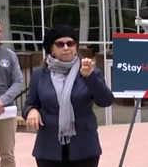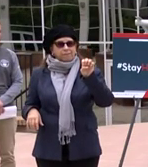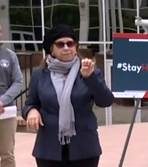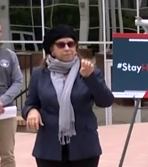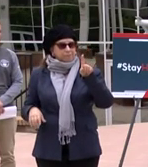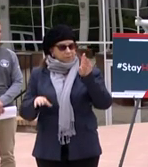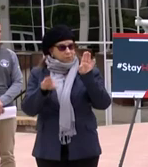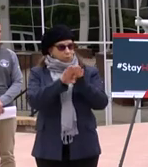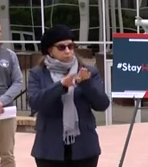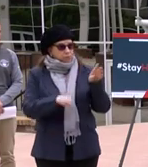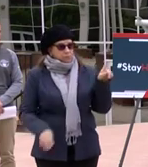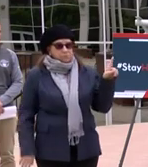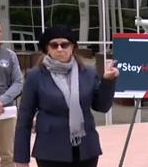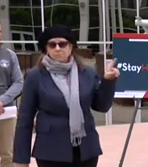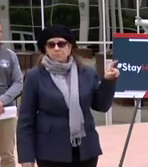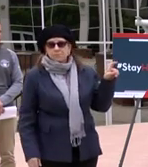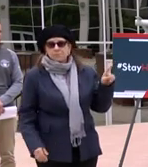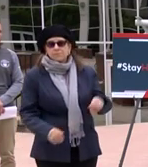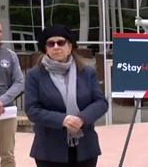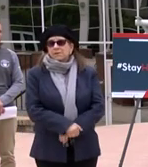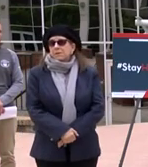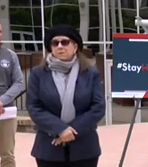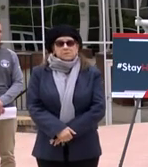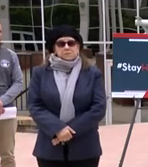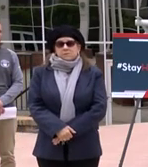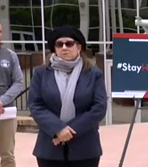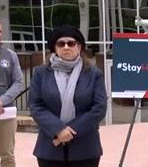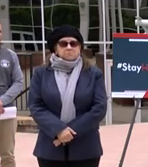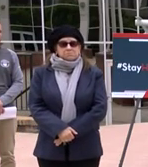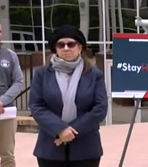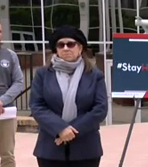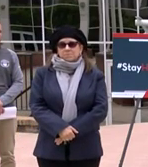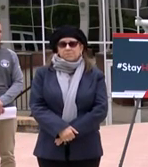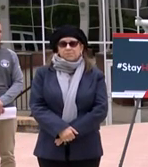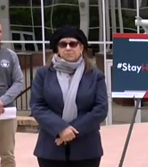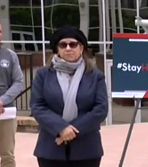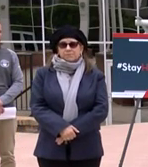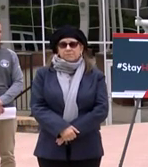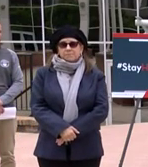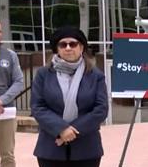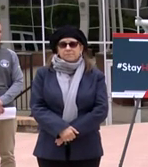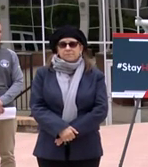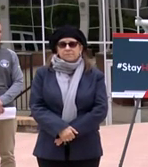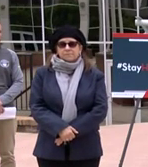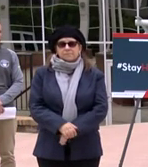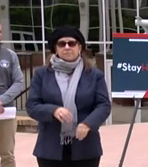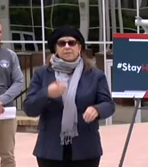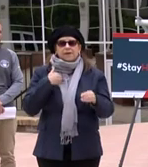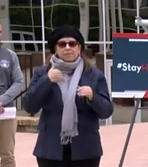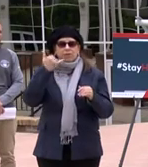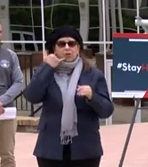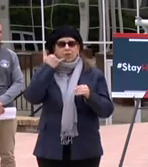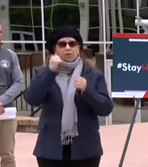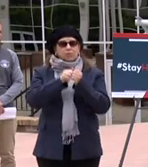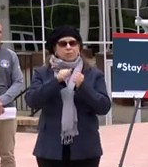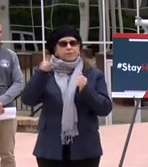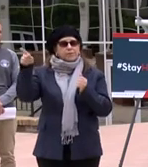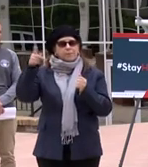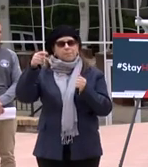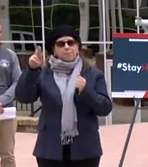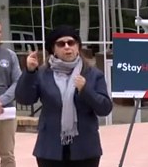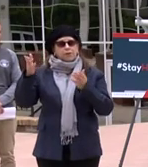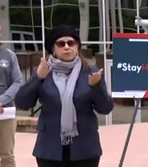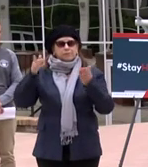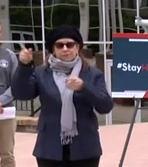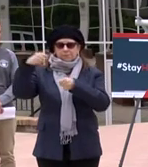to. We have established a regular call with them, and we will continue to evaluate their properties. Yes. What's the latest at